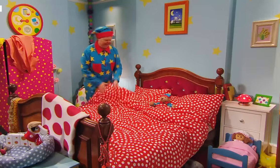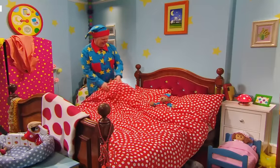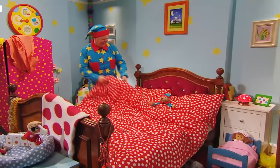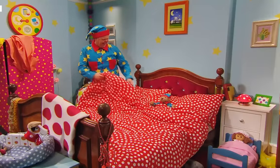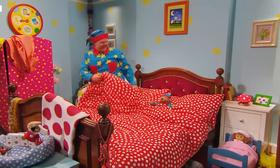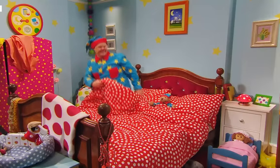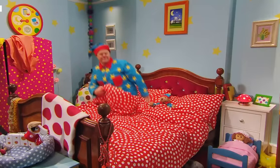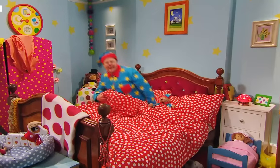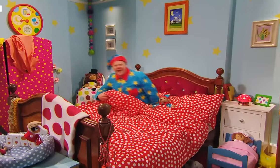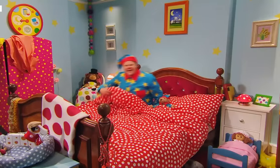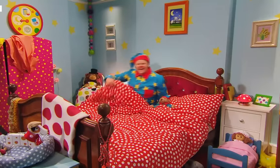that's better.